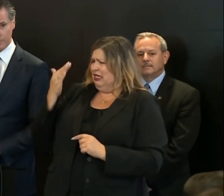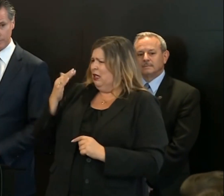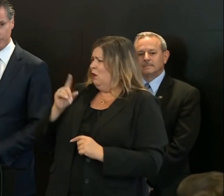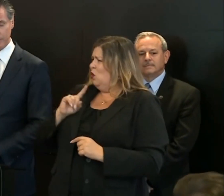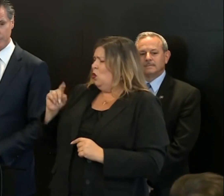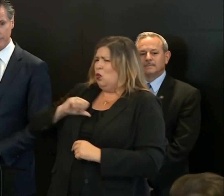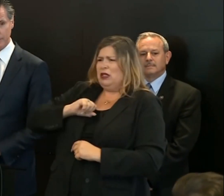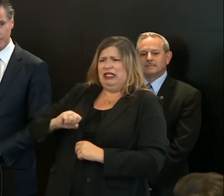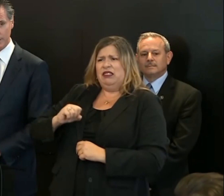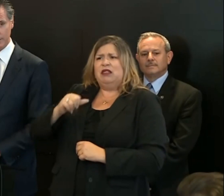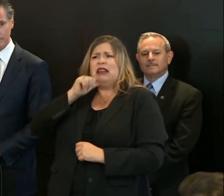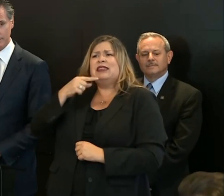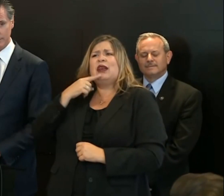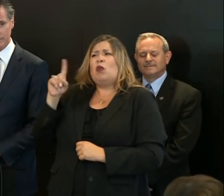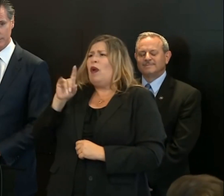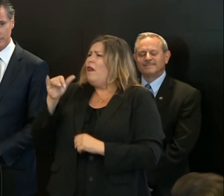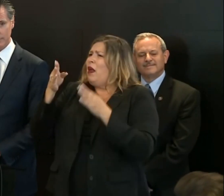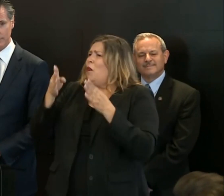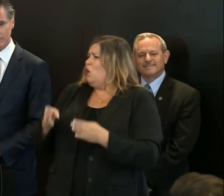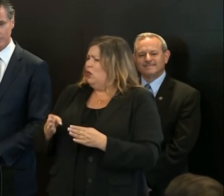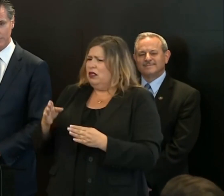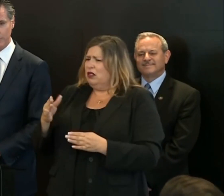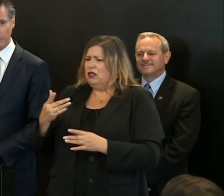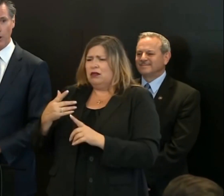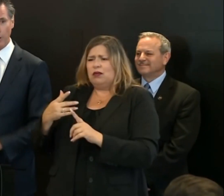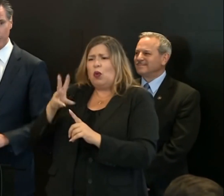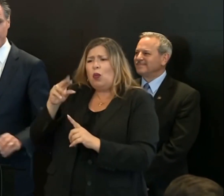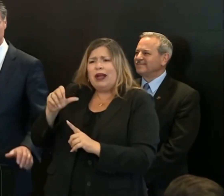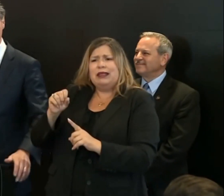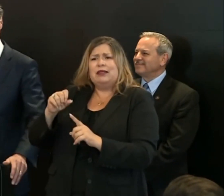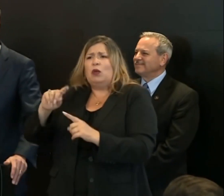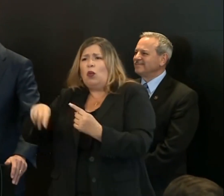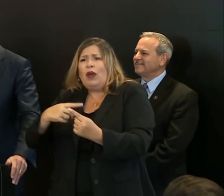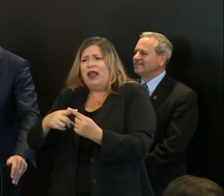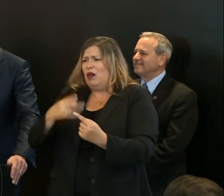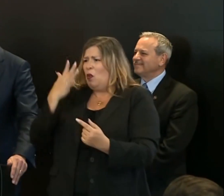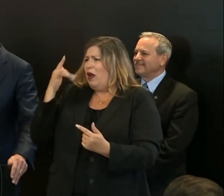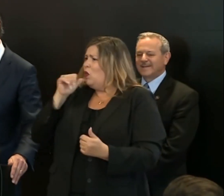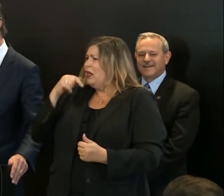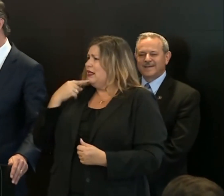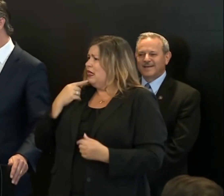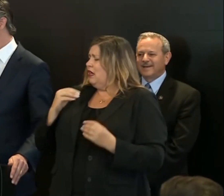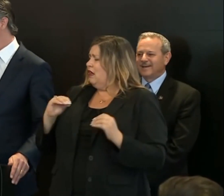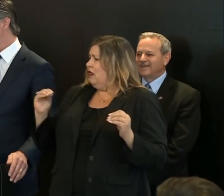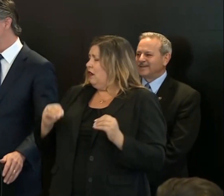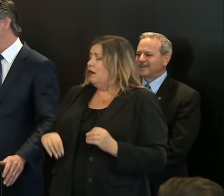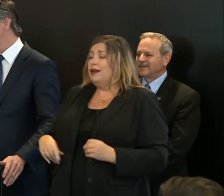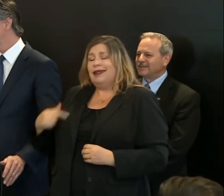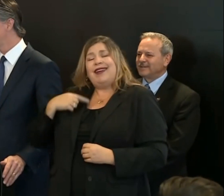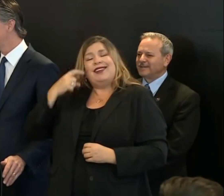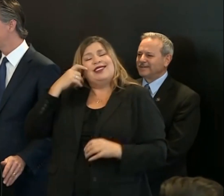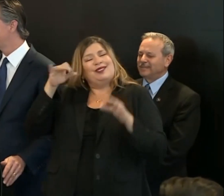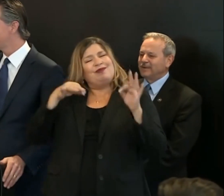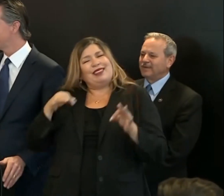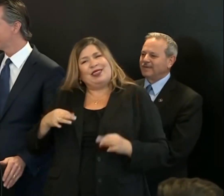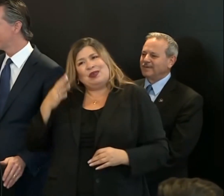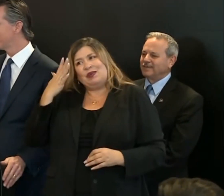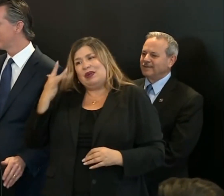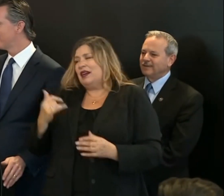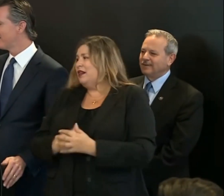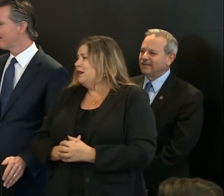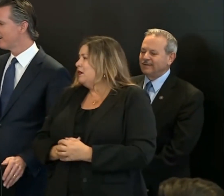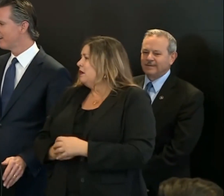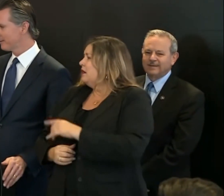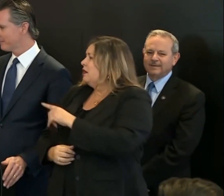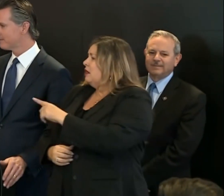has been and when. Why is that? For all of the reasons I just stated. But there are concerns about healthcare workers